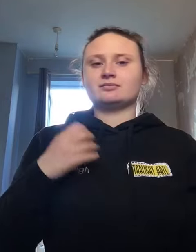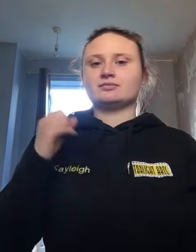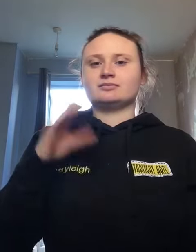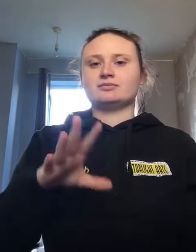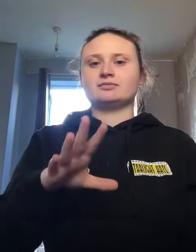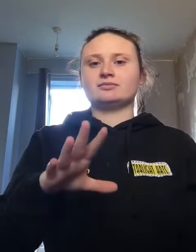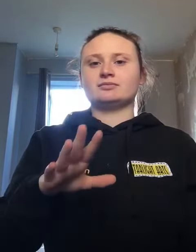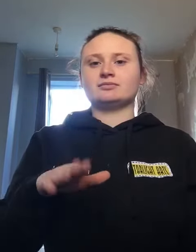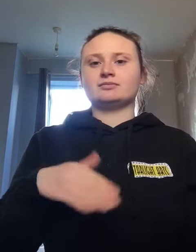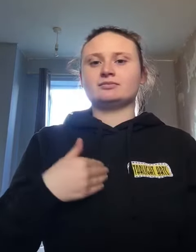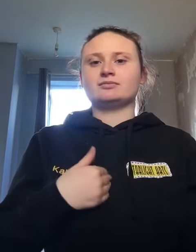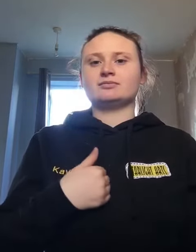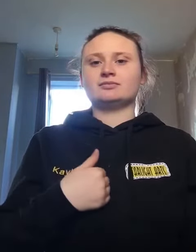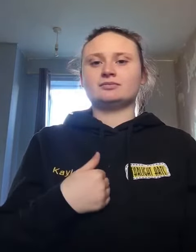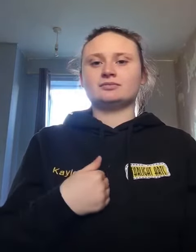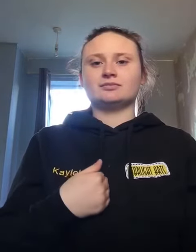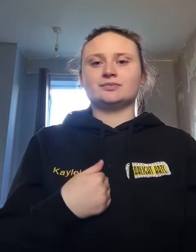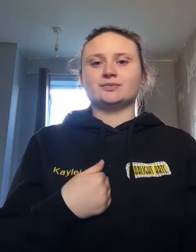that I call my home.